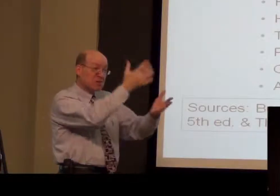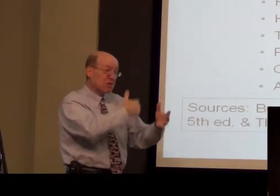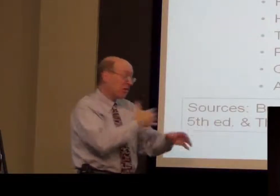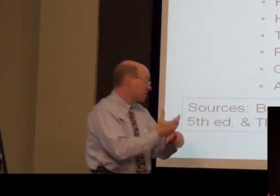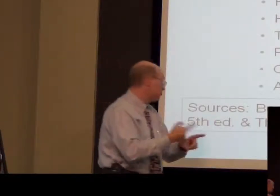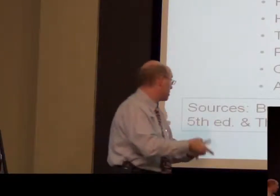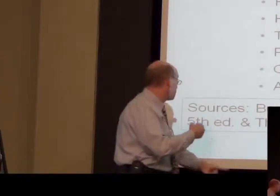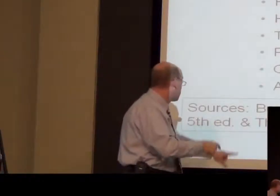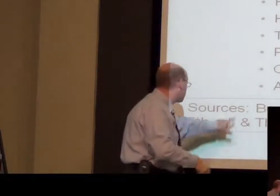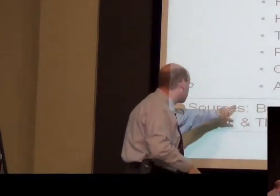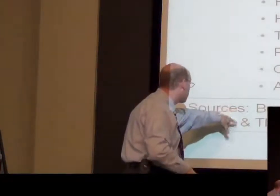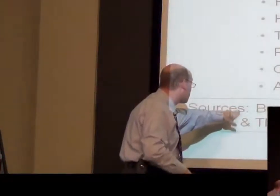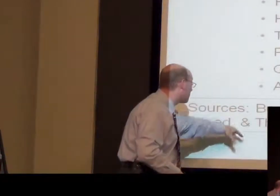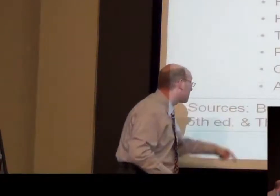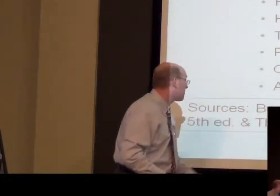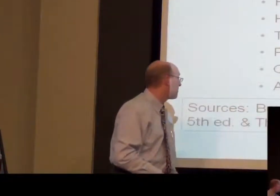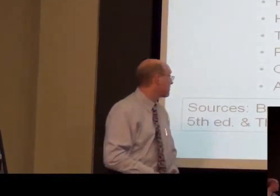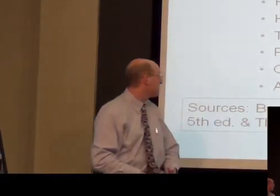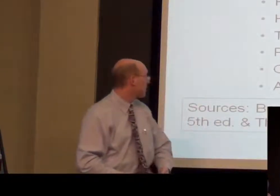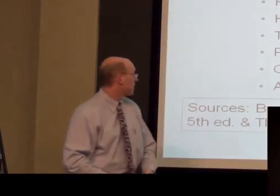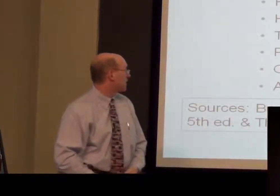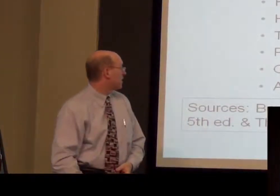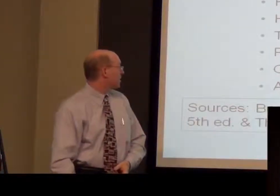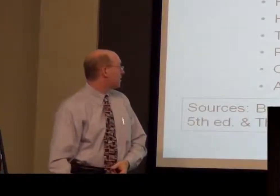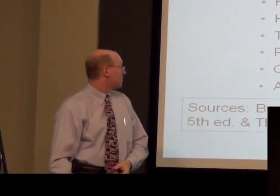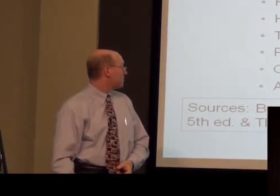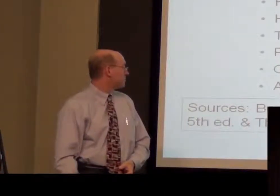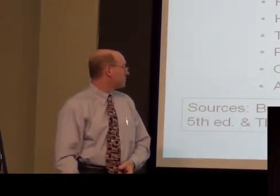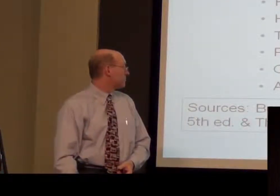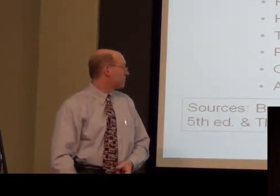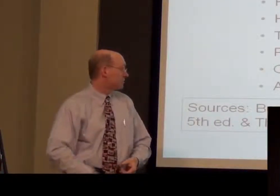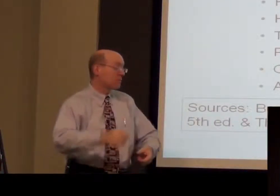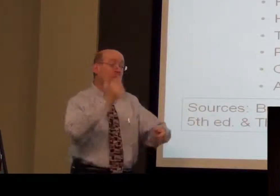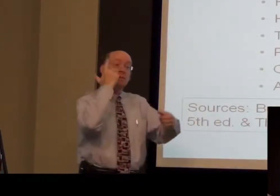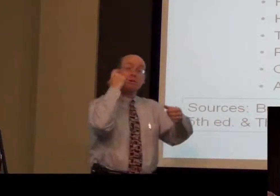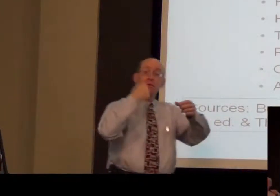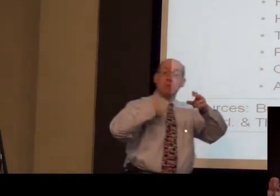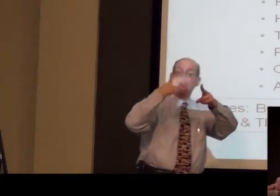till they get those bonds, and then come back to their project. And